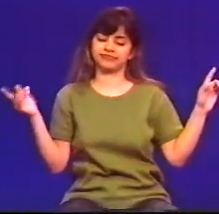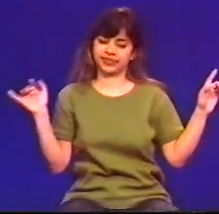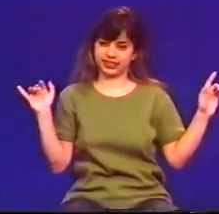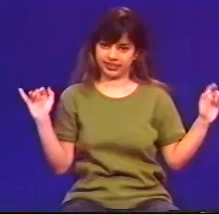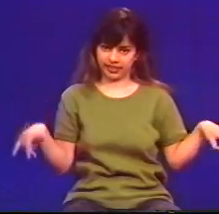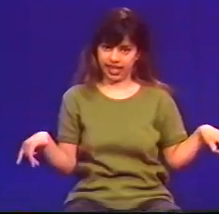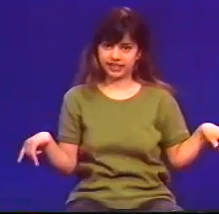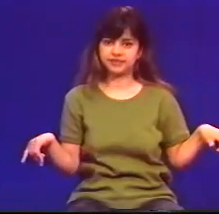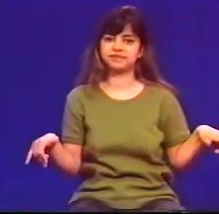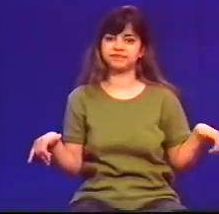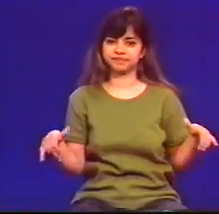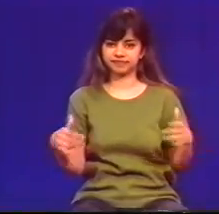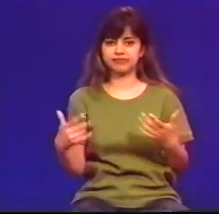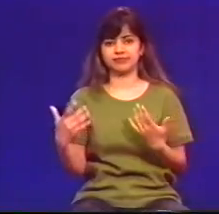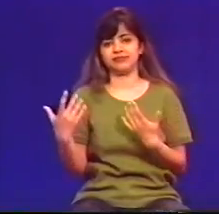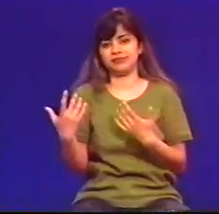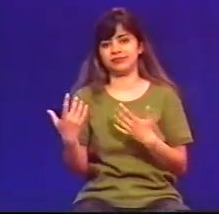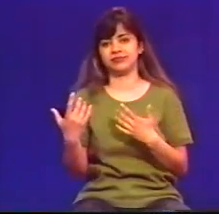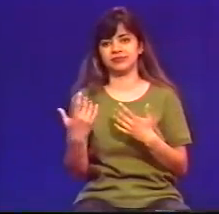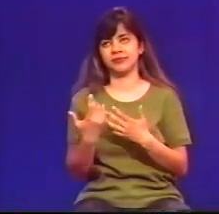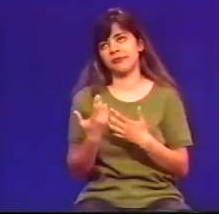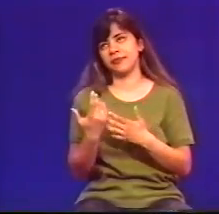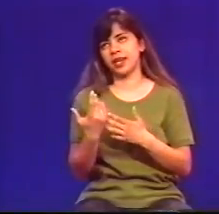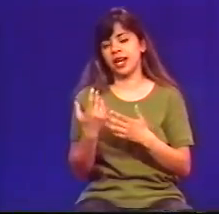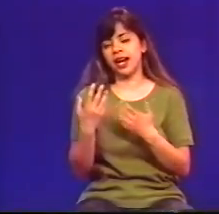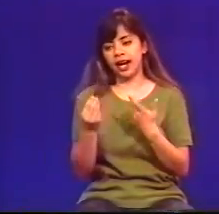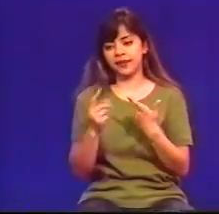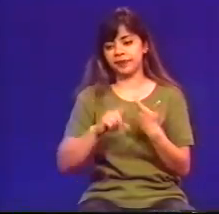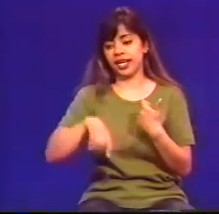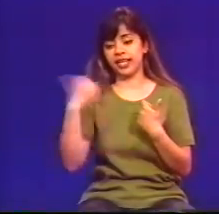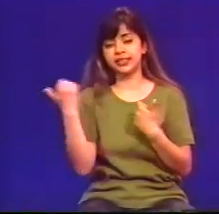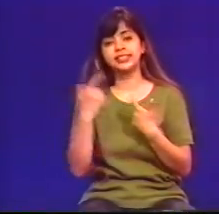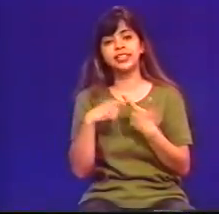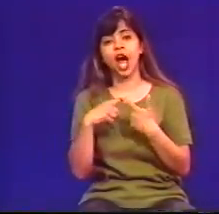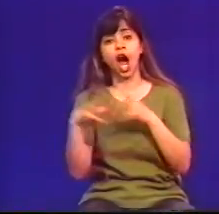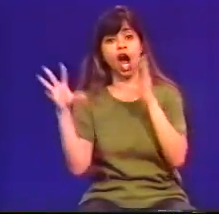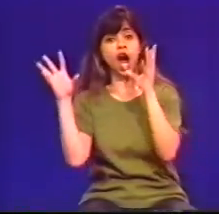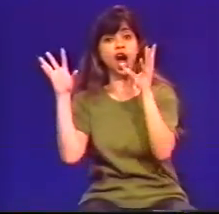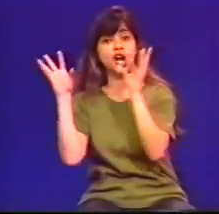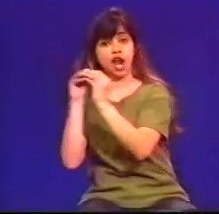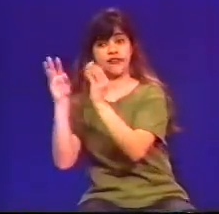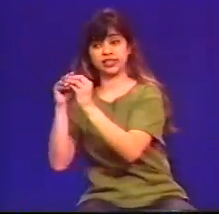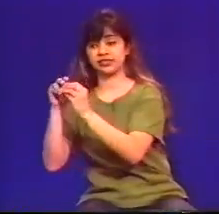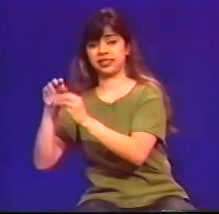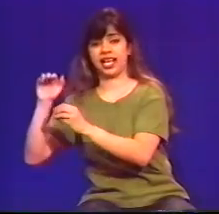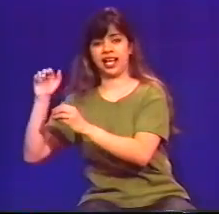So if you signed understand in Pakistan, you would really be telling someone that you're mad.